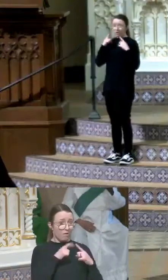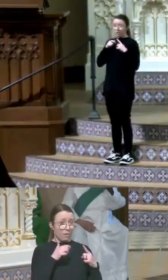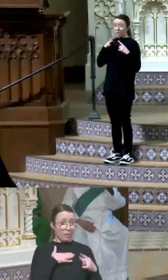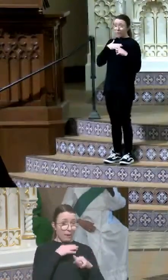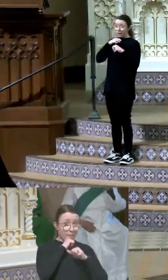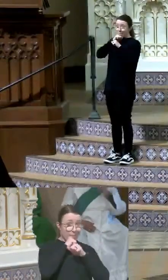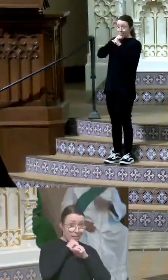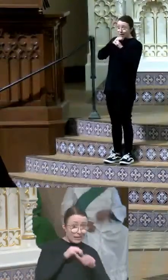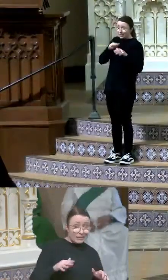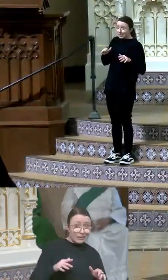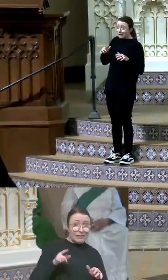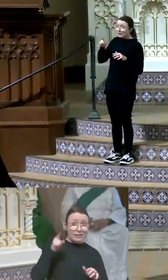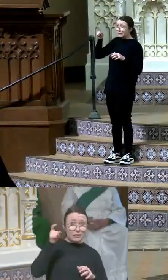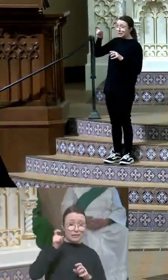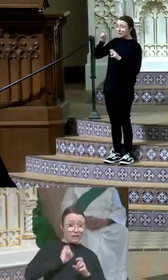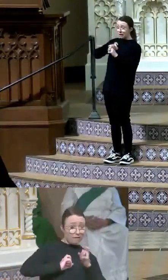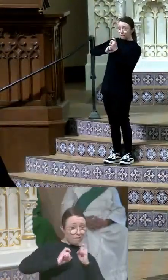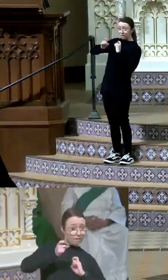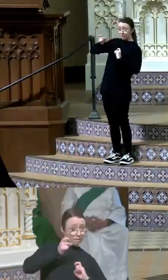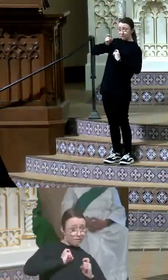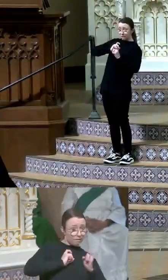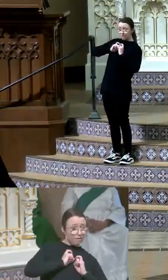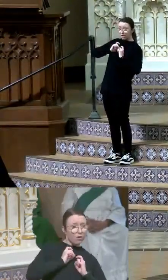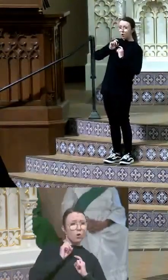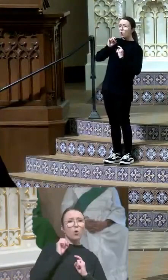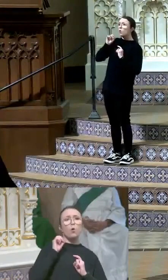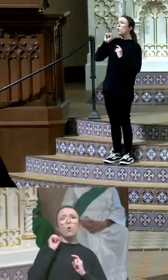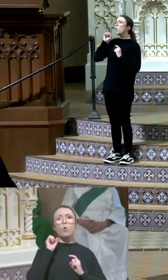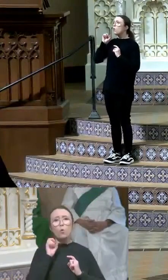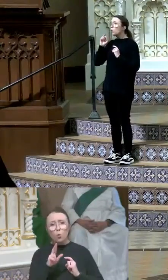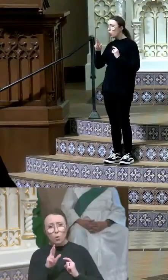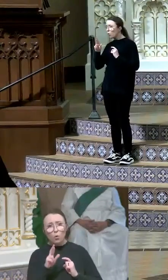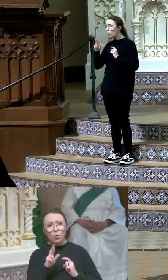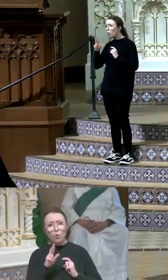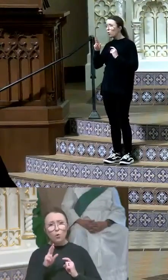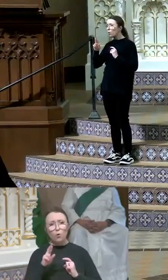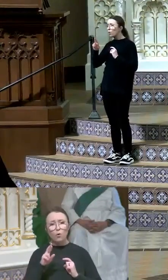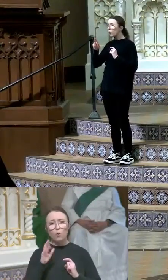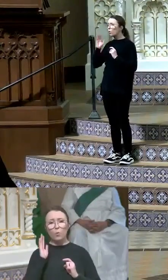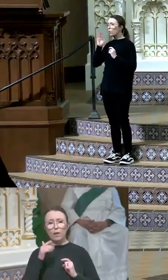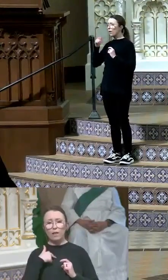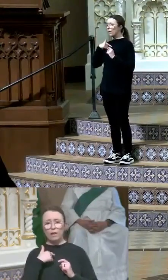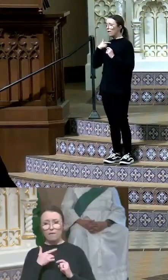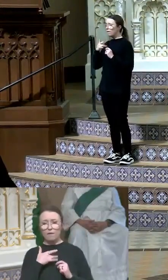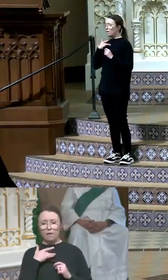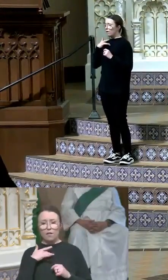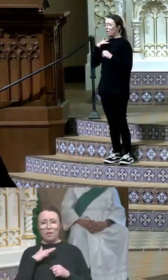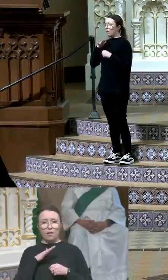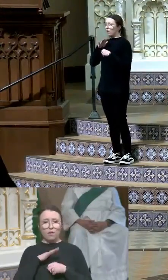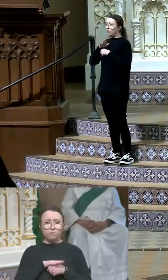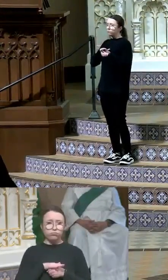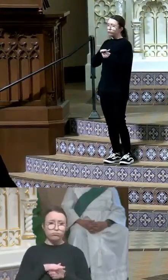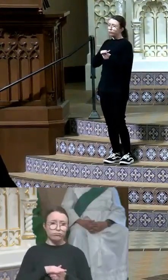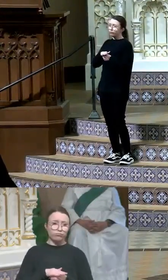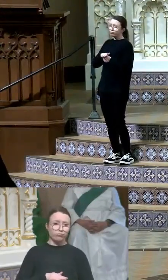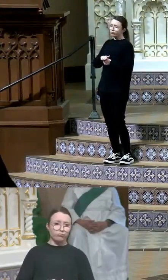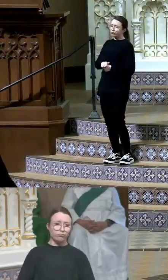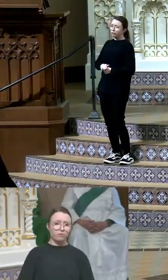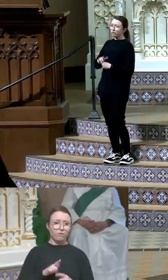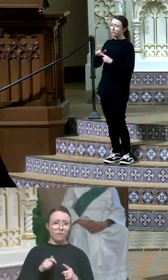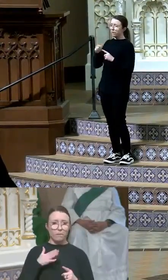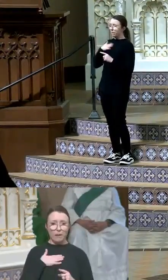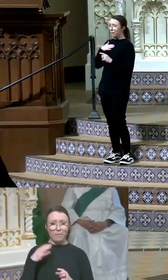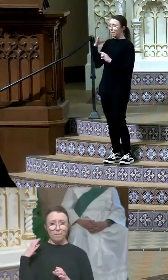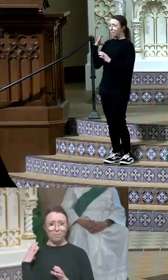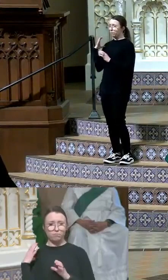are many, or encumbered by our burdens, for there